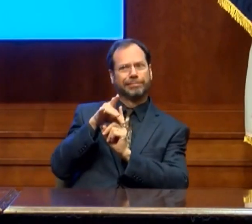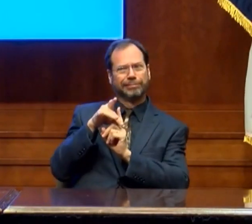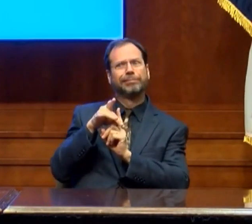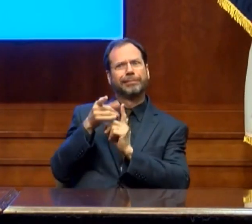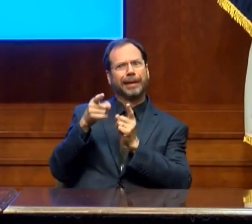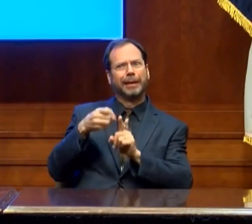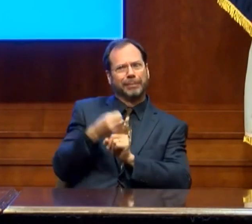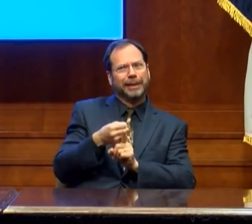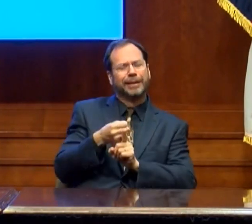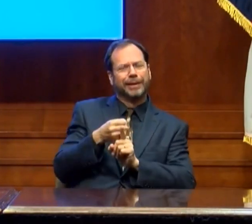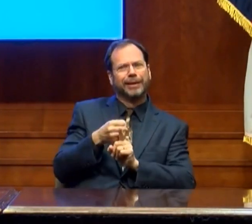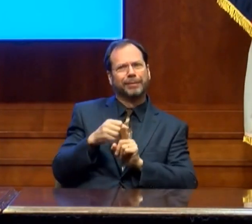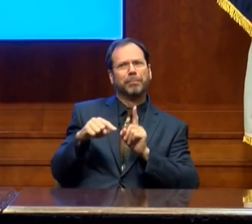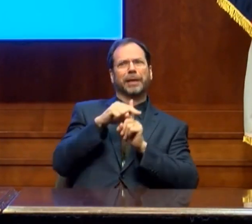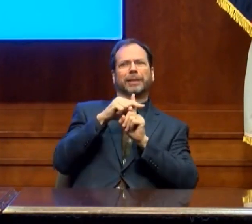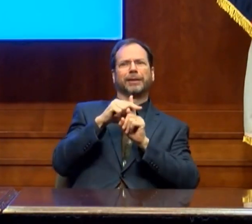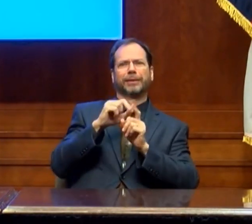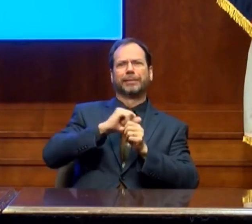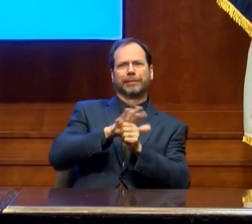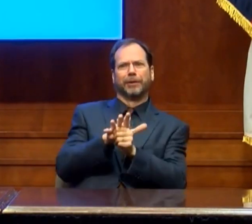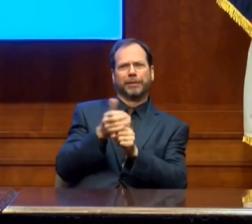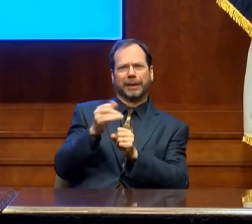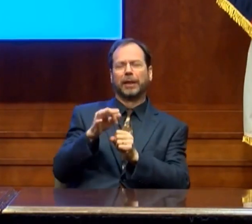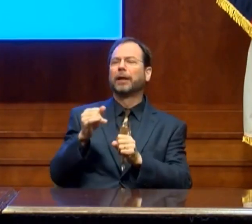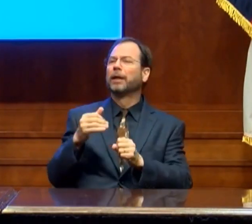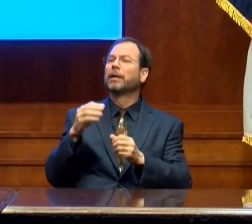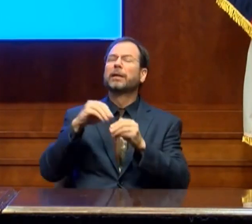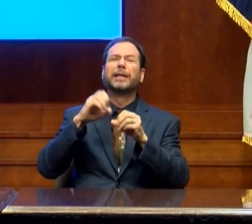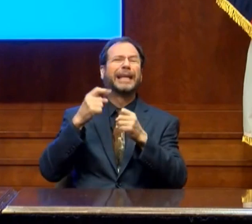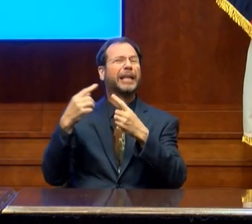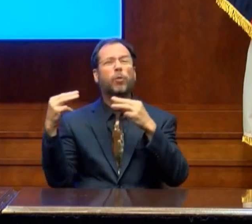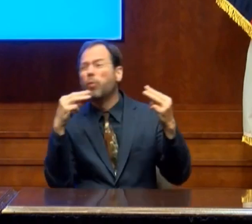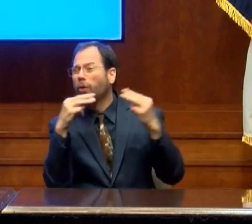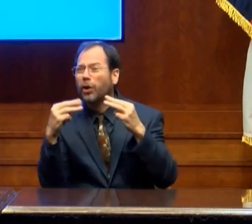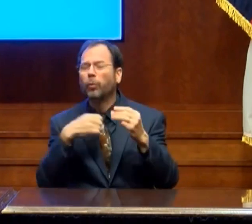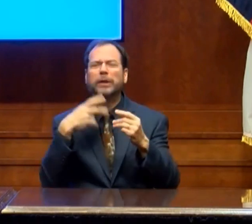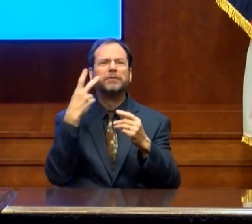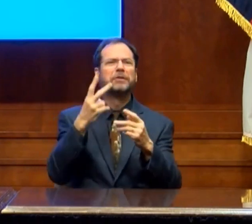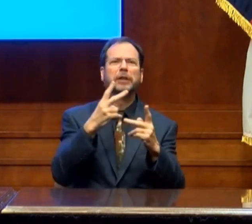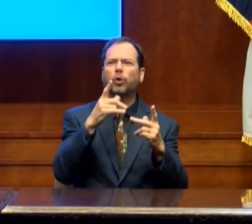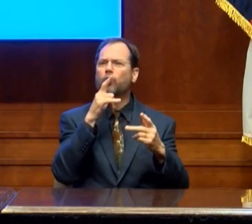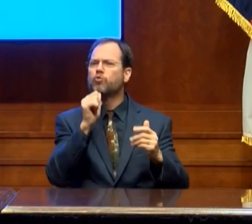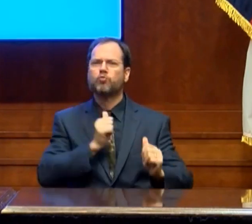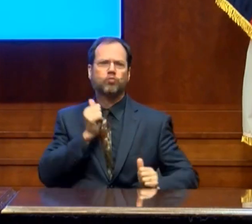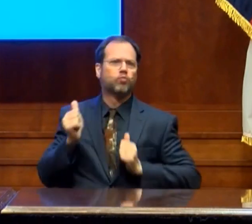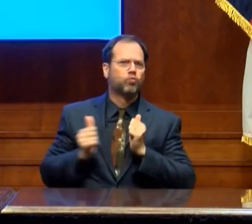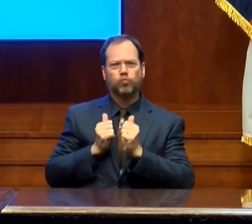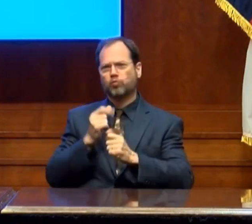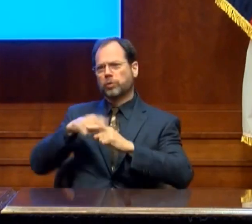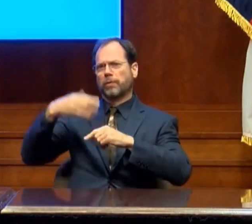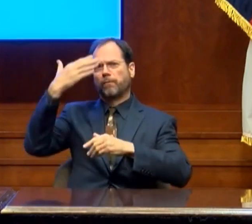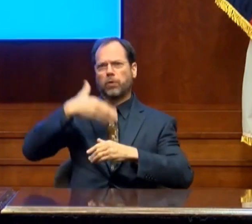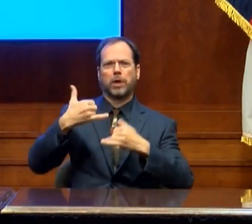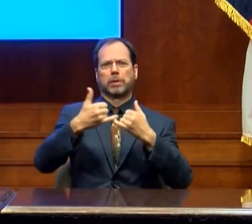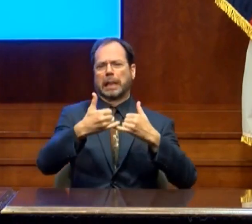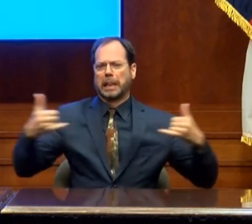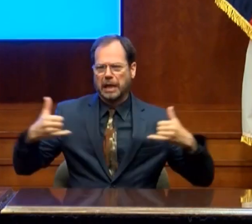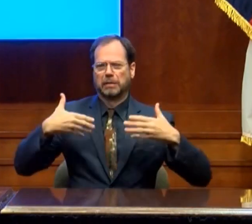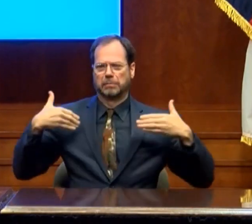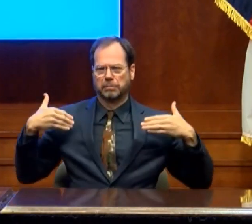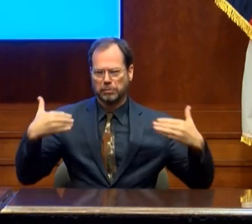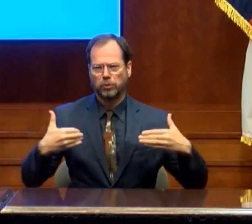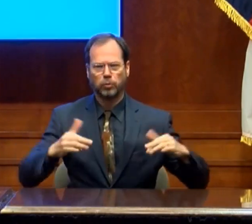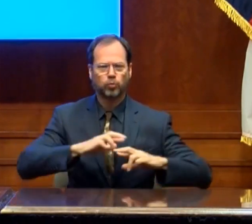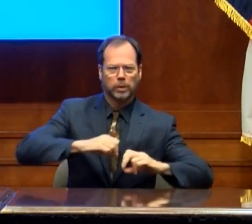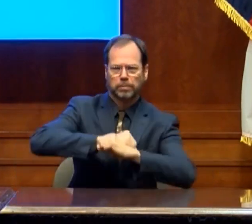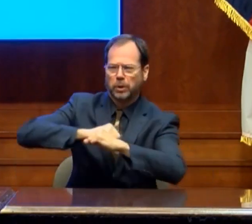We see in any war, there are heroes who step up to the very front of the battle lines, who literally put their lives